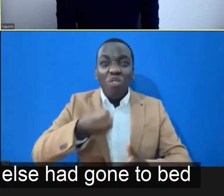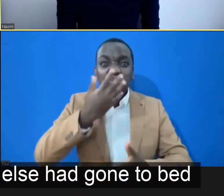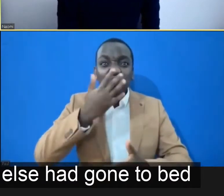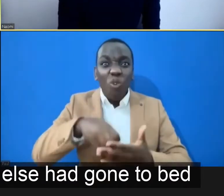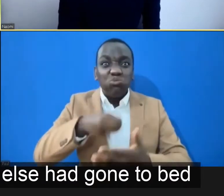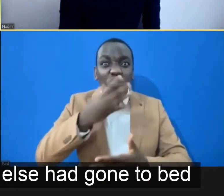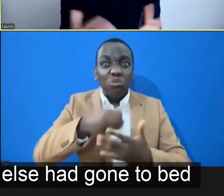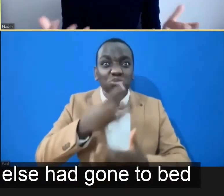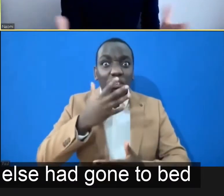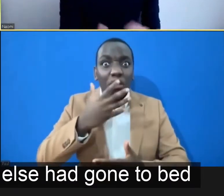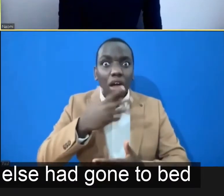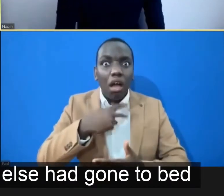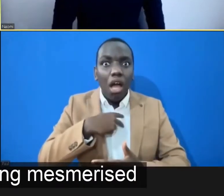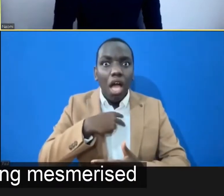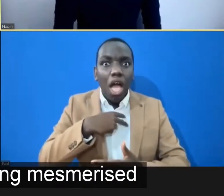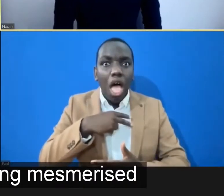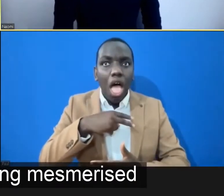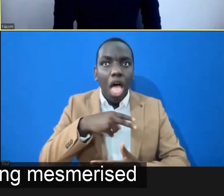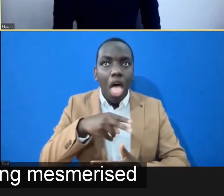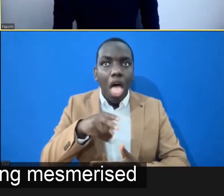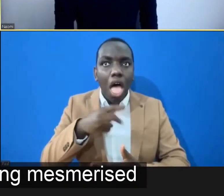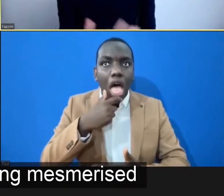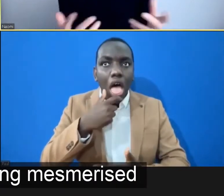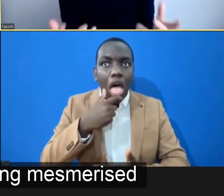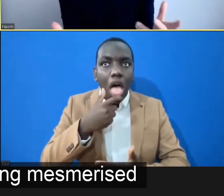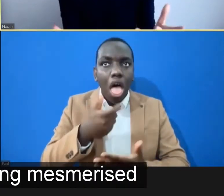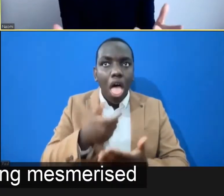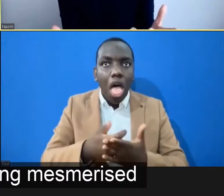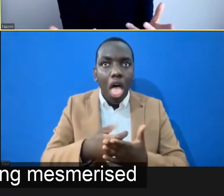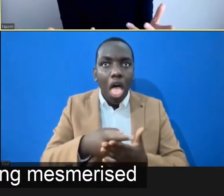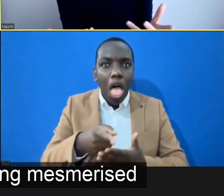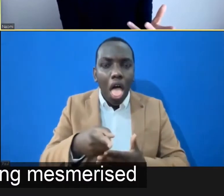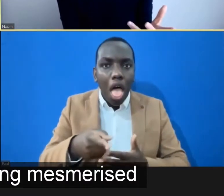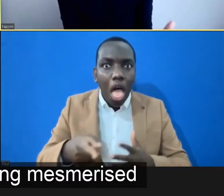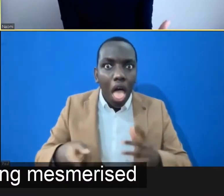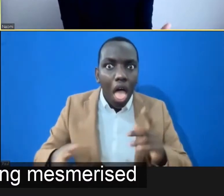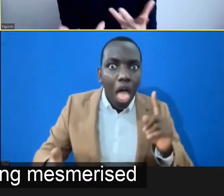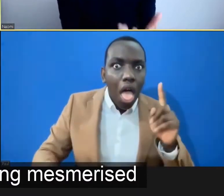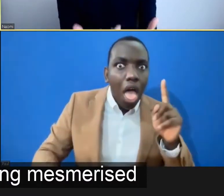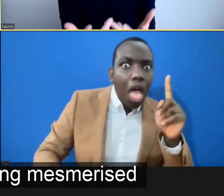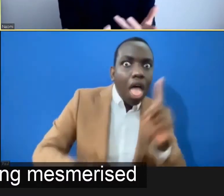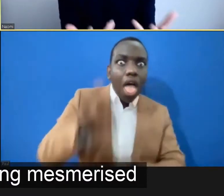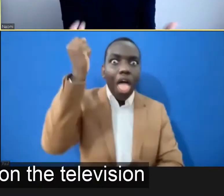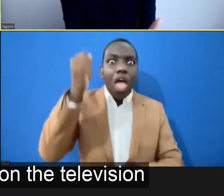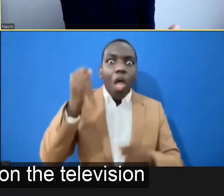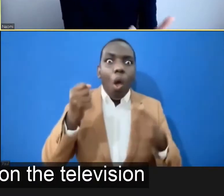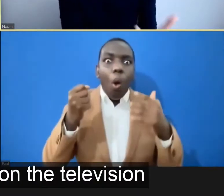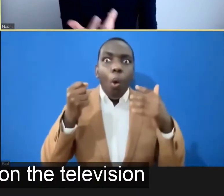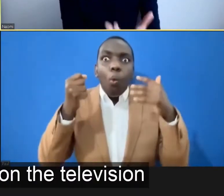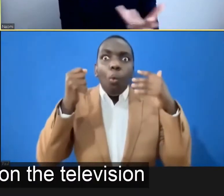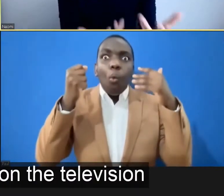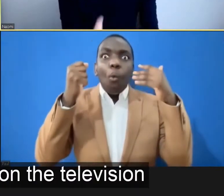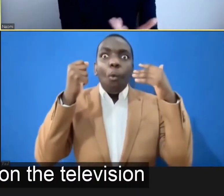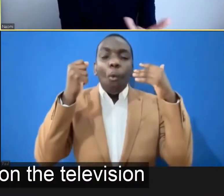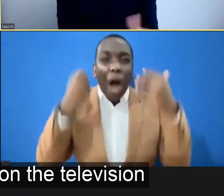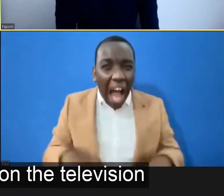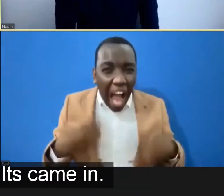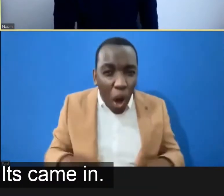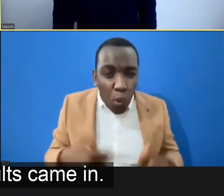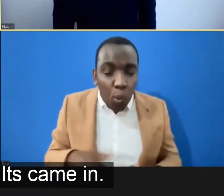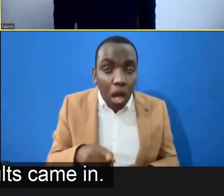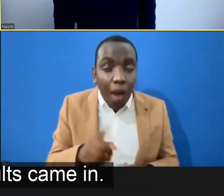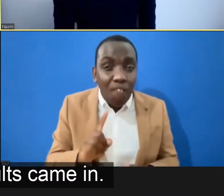and everyone else had gone to bed, and I just remember sitting mesmerized by what was happening on the television, watching